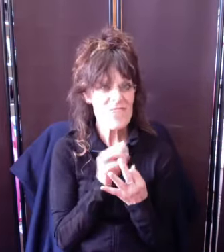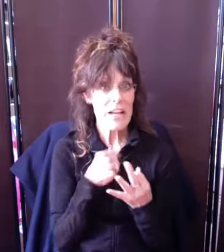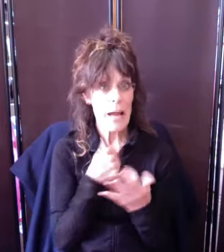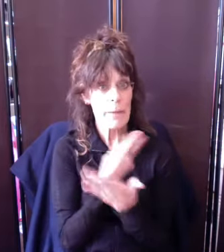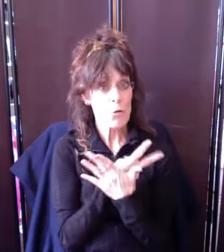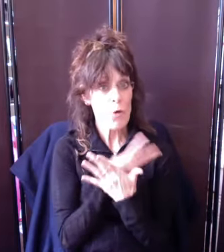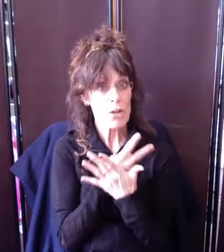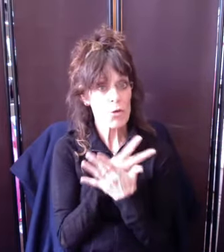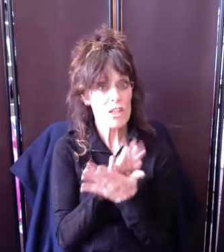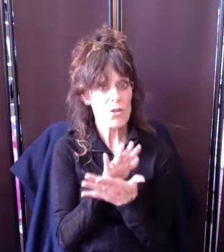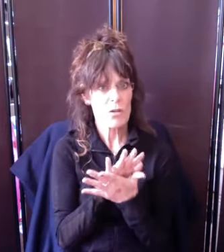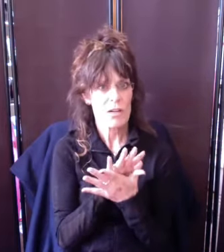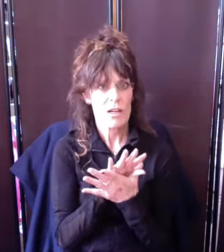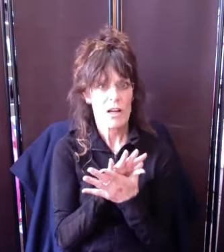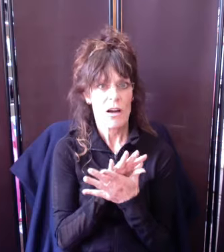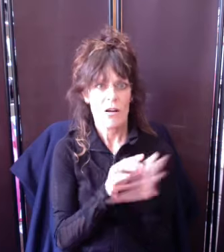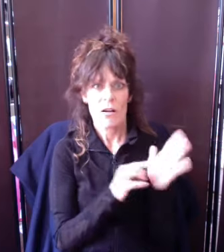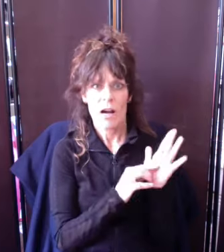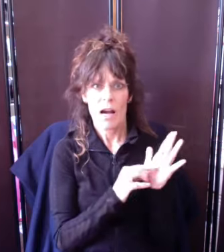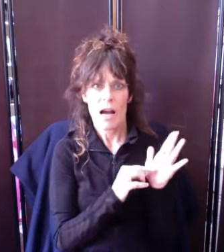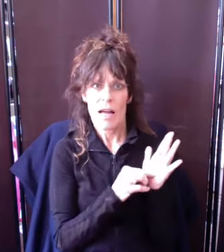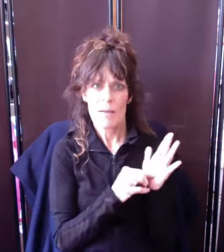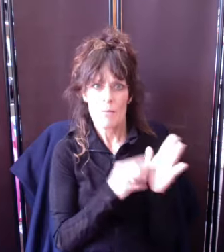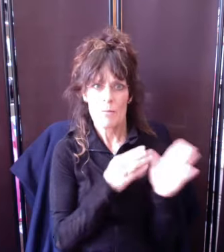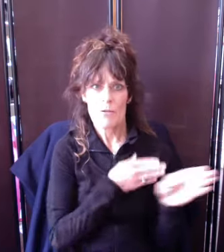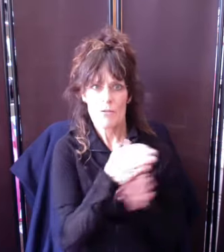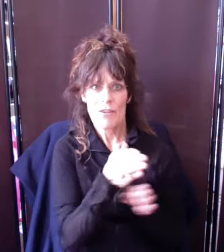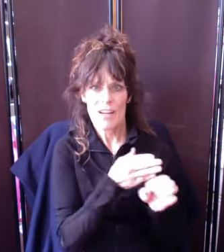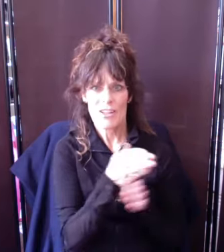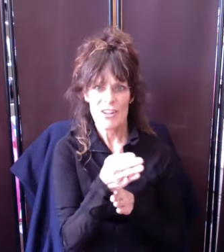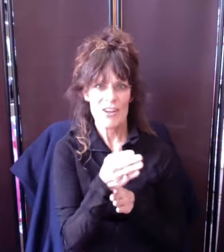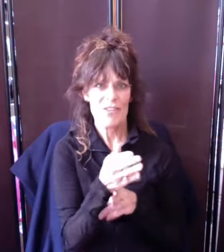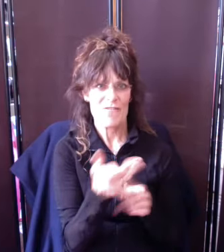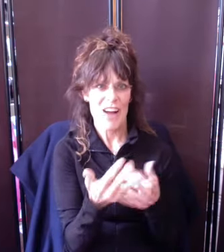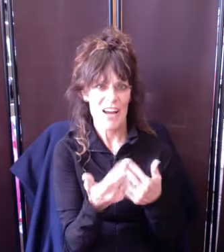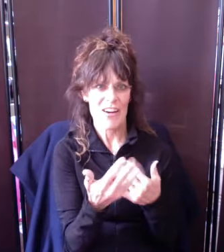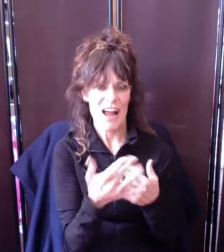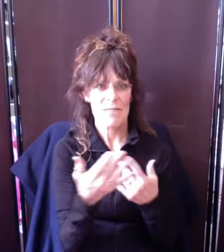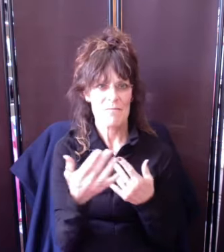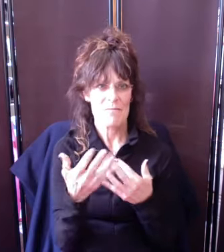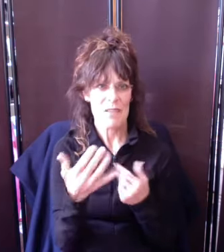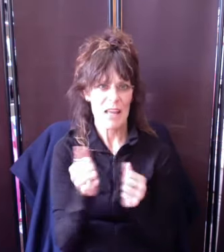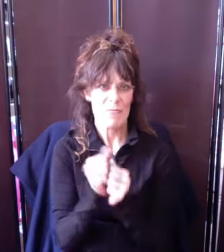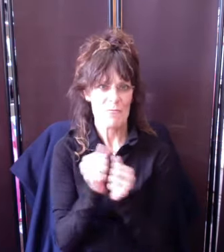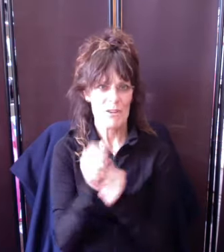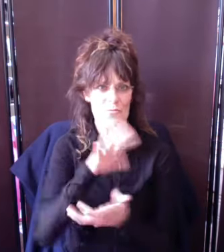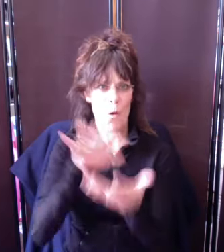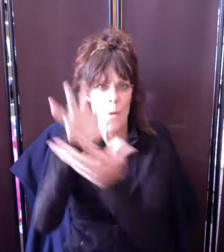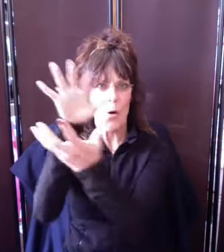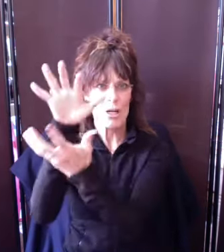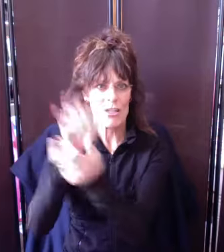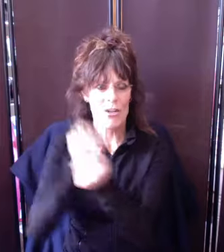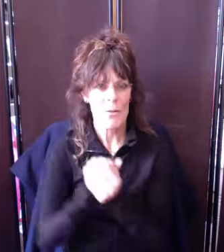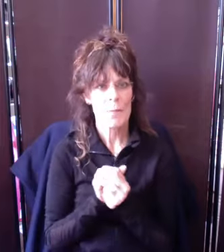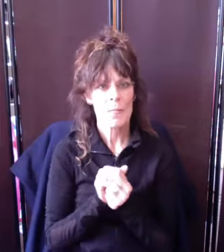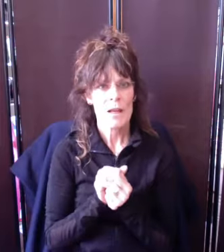I paint with fire, by the way. I'm a professional pyromaniac. I paint with smoke. And so I'm what you do when you're in graduate school for